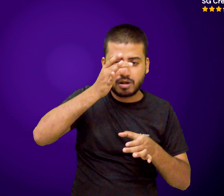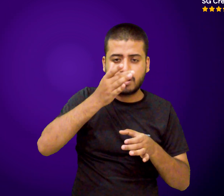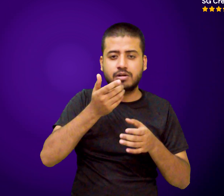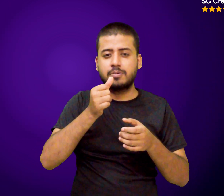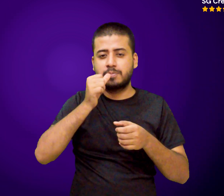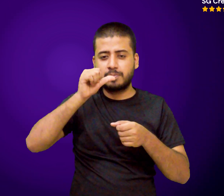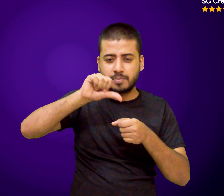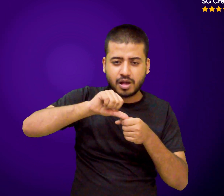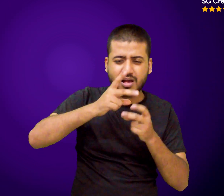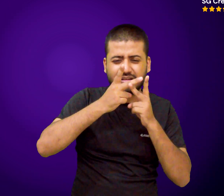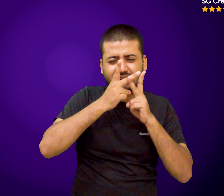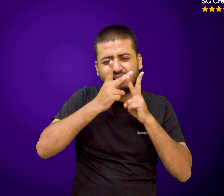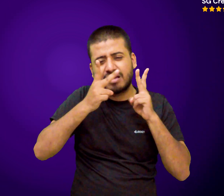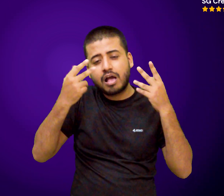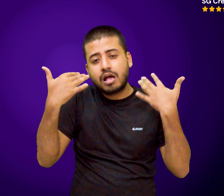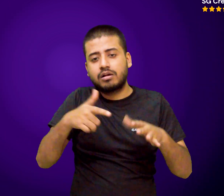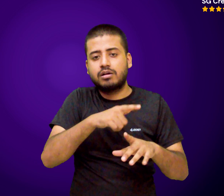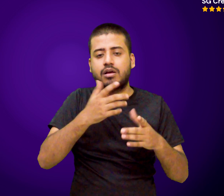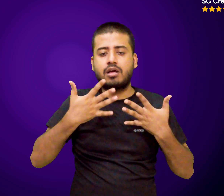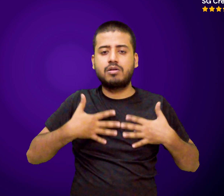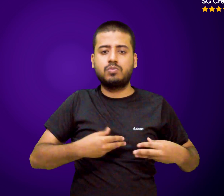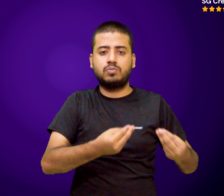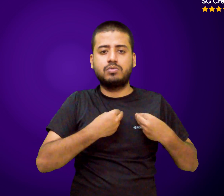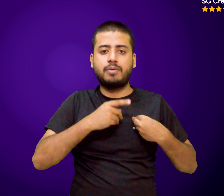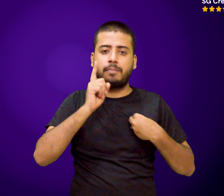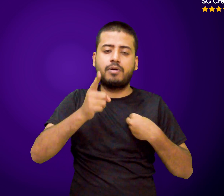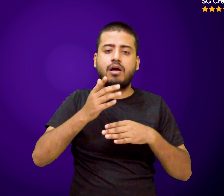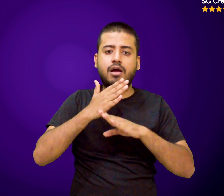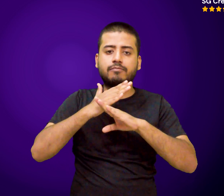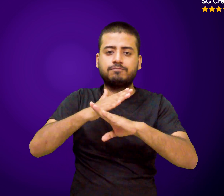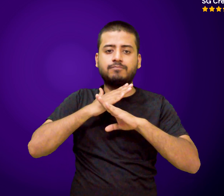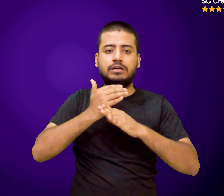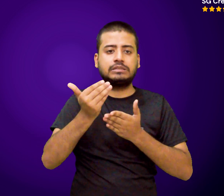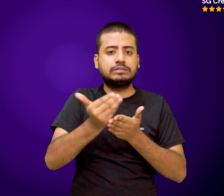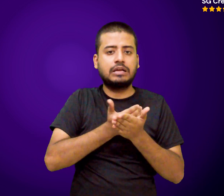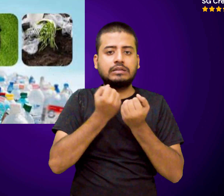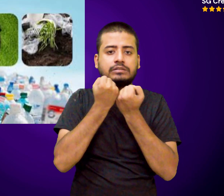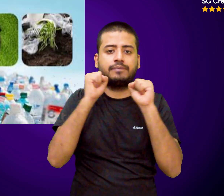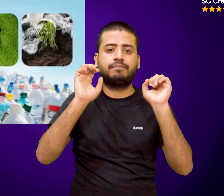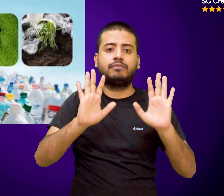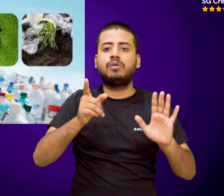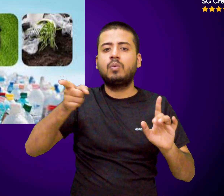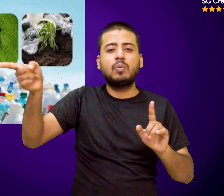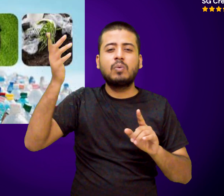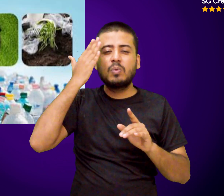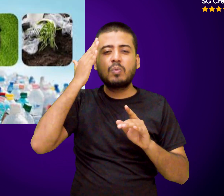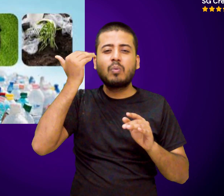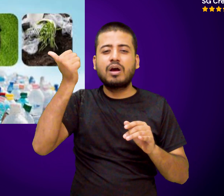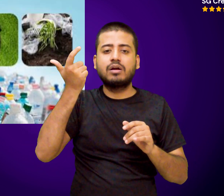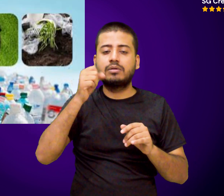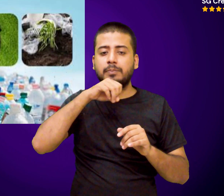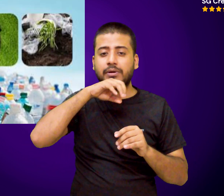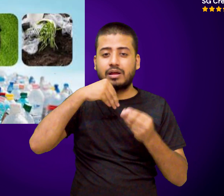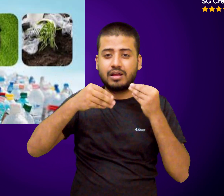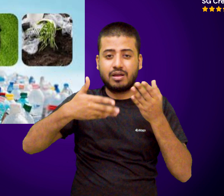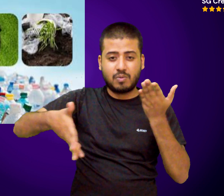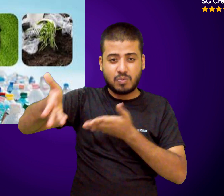in a direct or positive relationship. Water is essential for human life, and wine, in moderation, may have